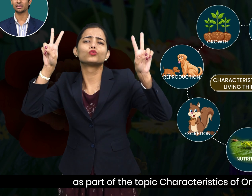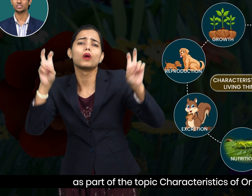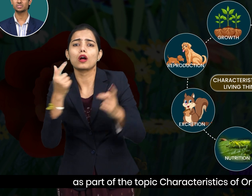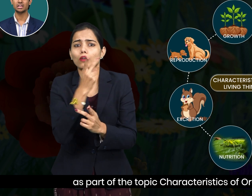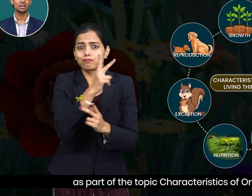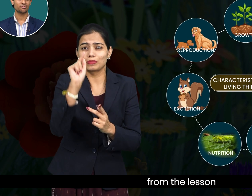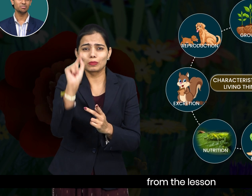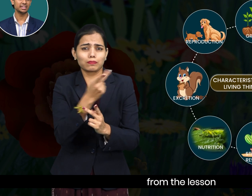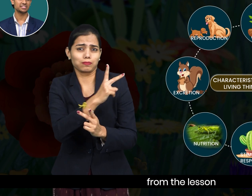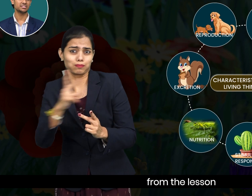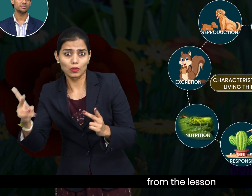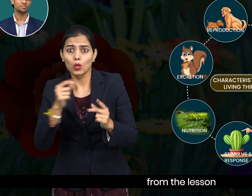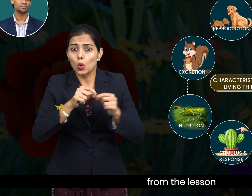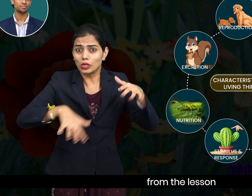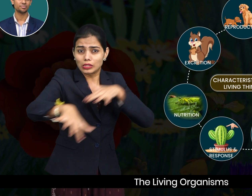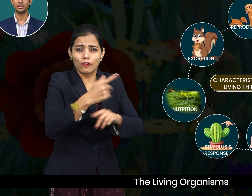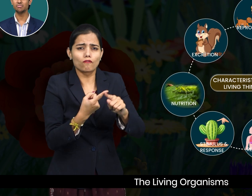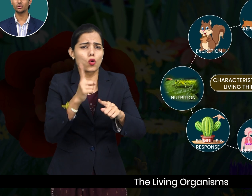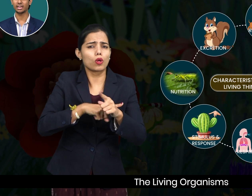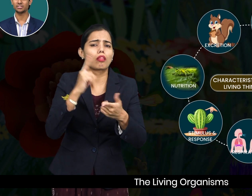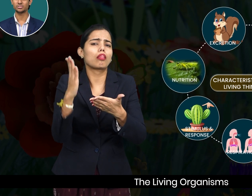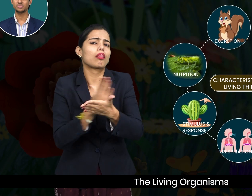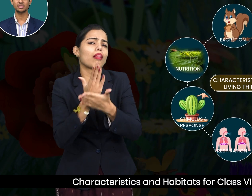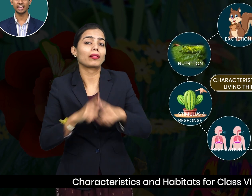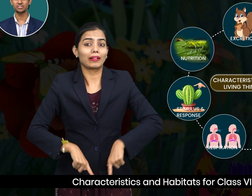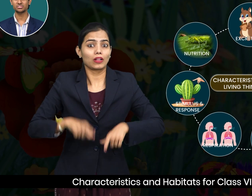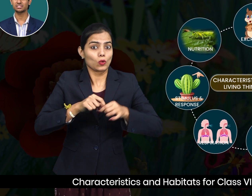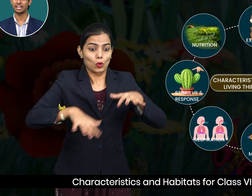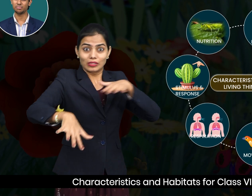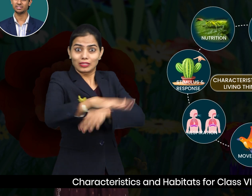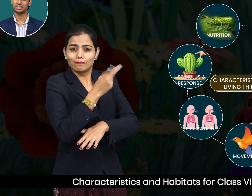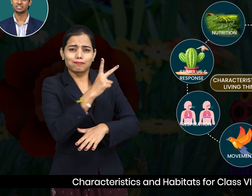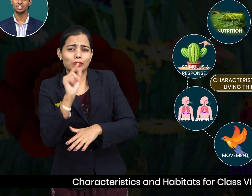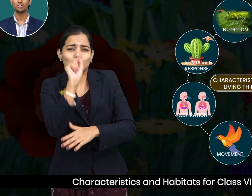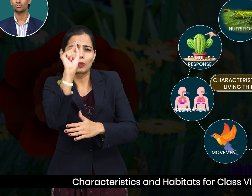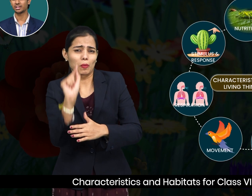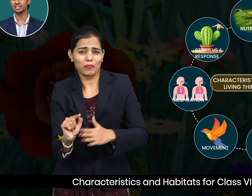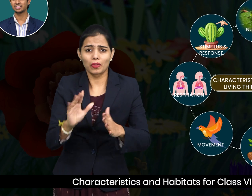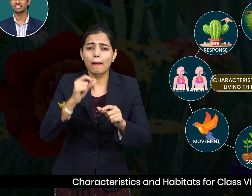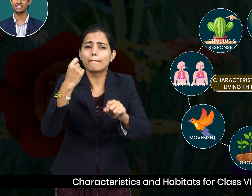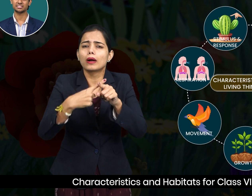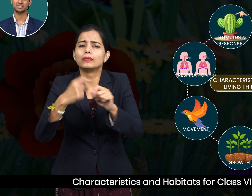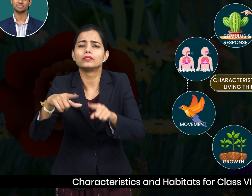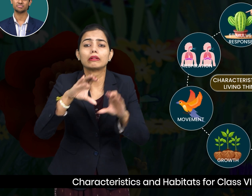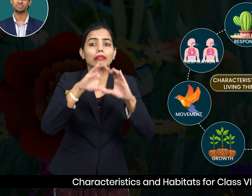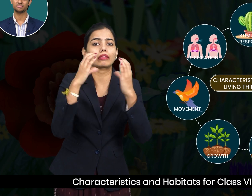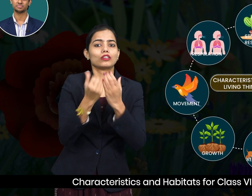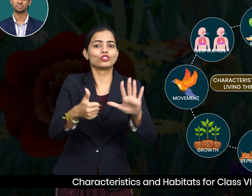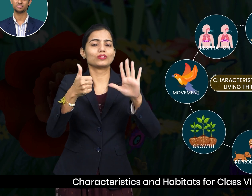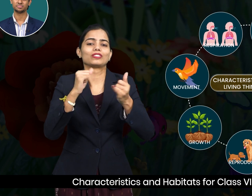of Organisms from the lesson The Living Organisms, Characteristics and Habitats for Class 6 Science.